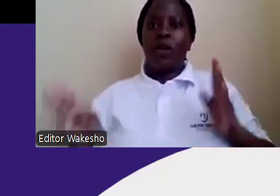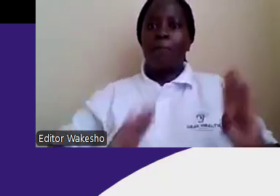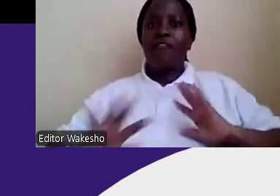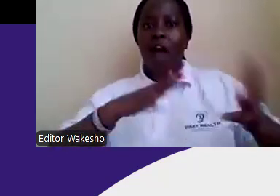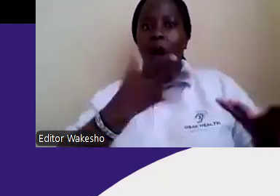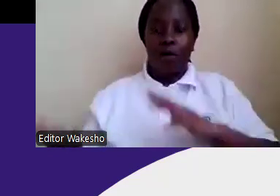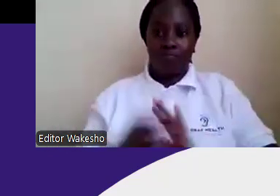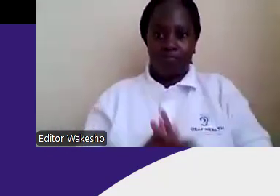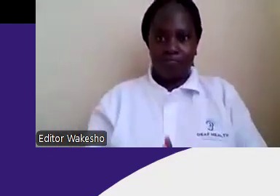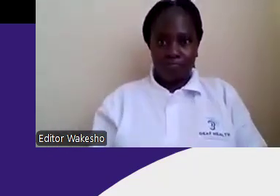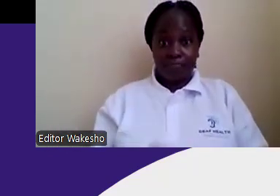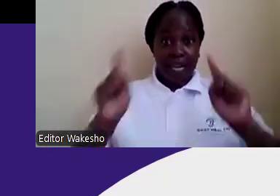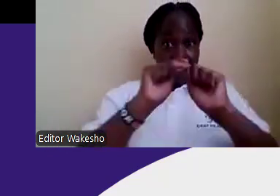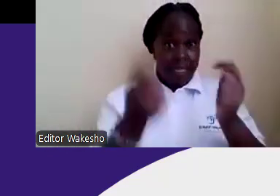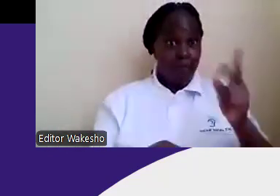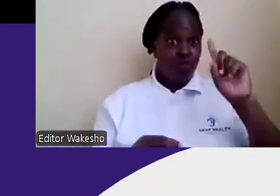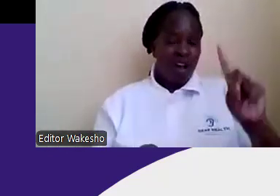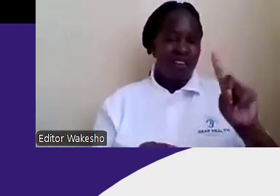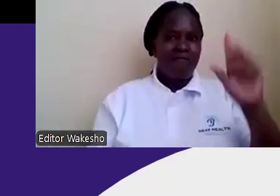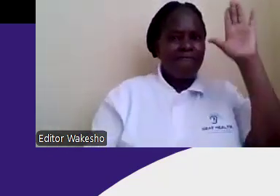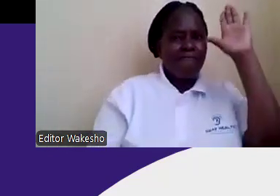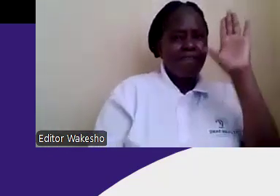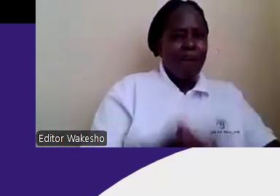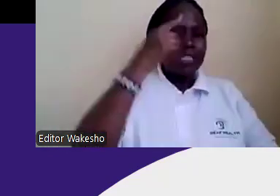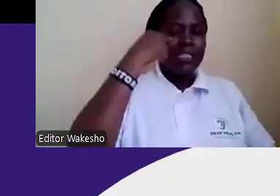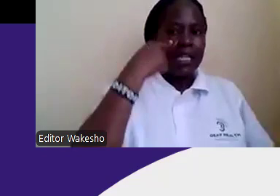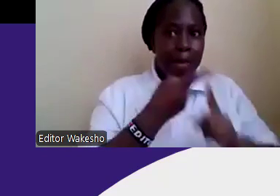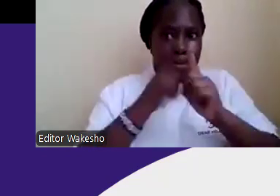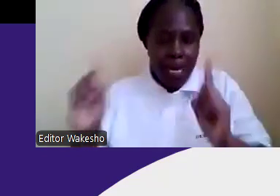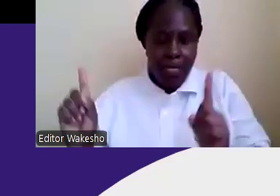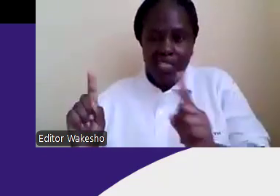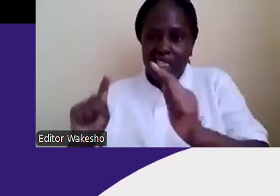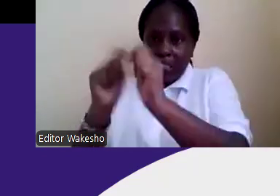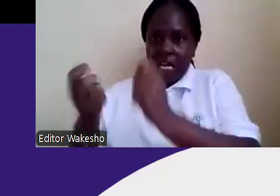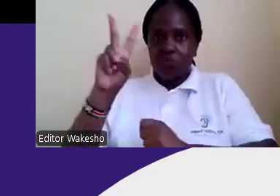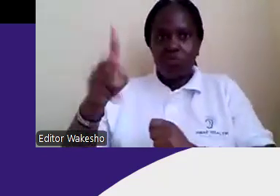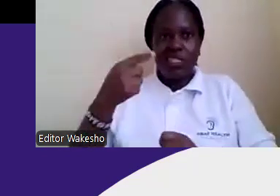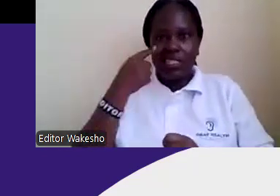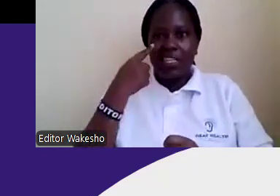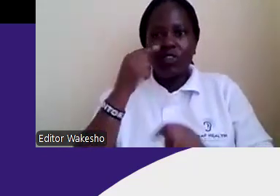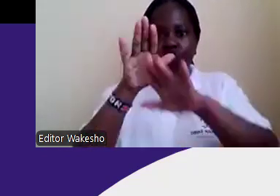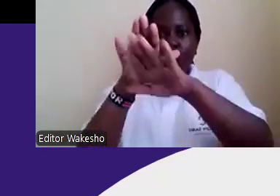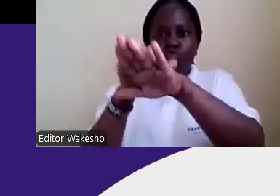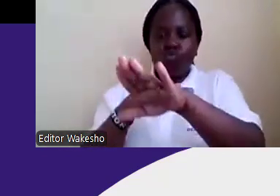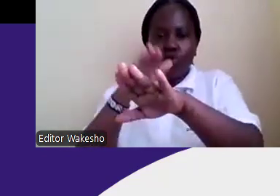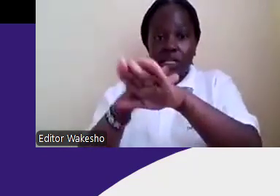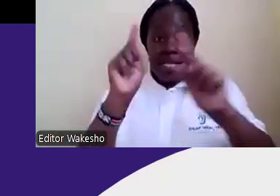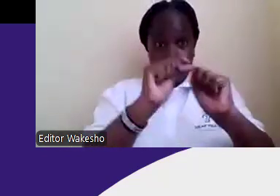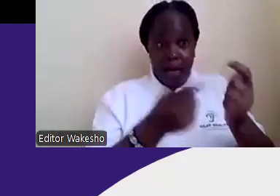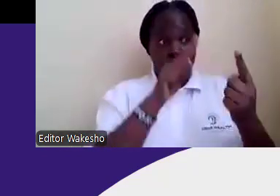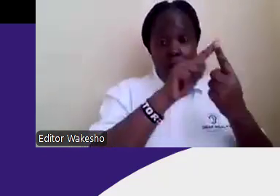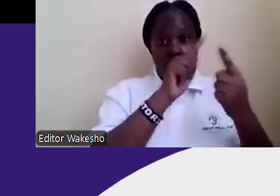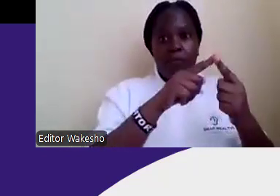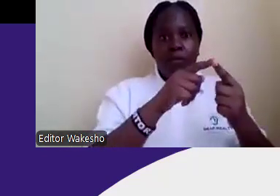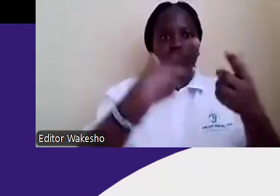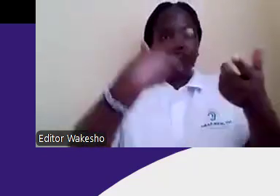quickly, but with type 2, symptoms will develop slowly. Type 1 is primarily managed with insulin injections.